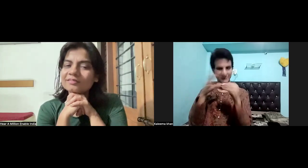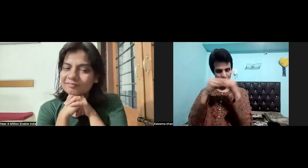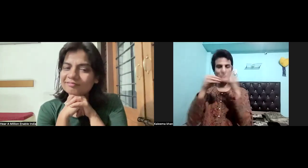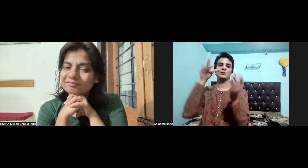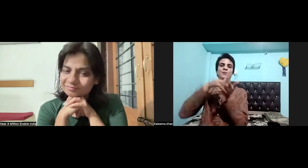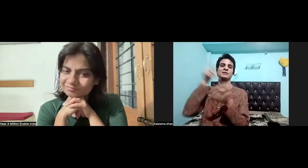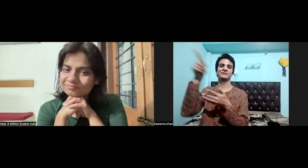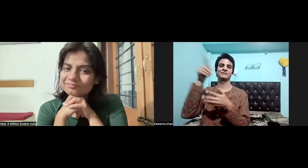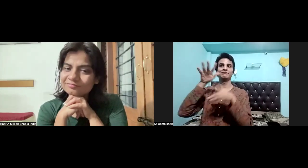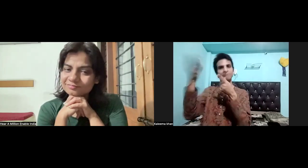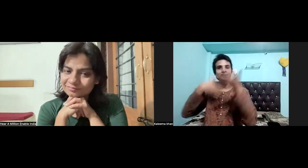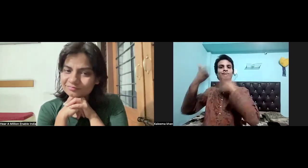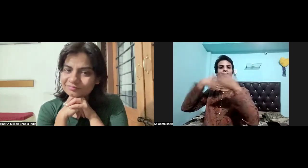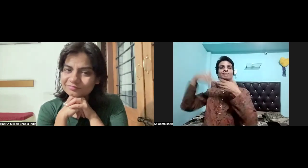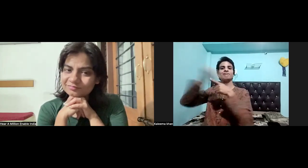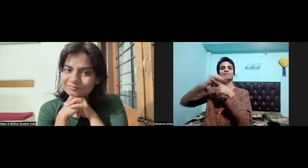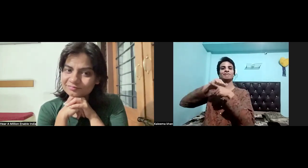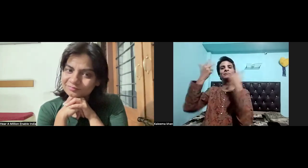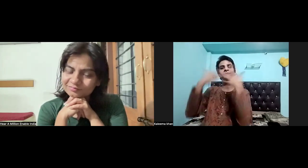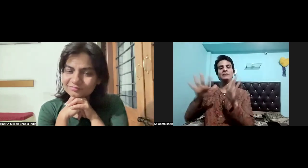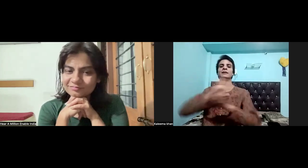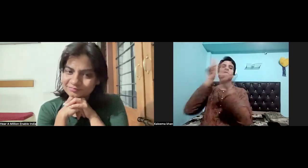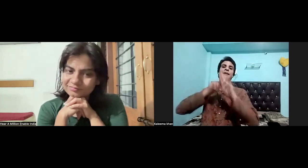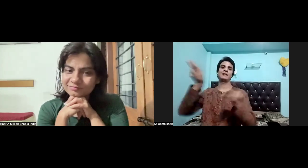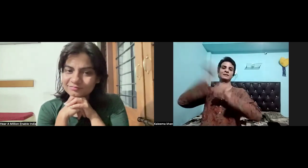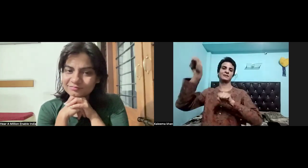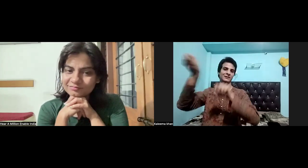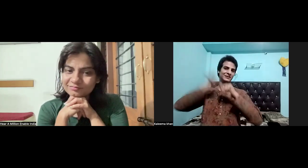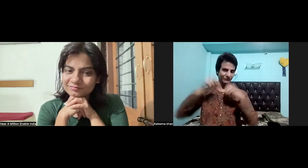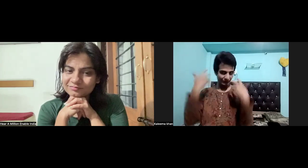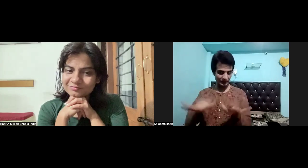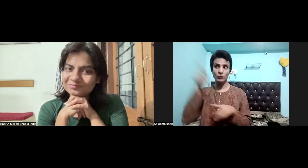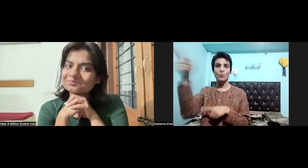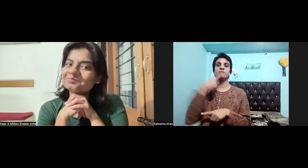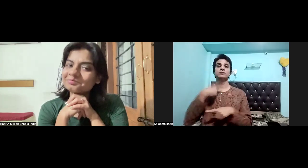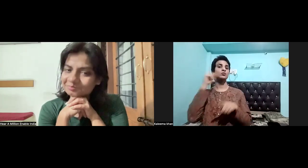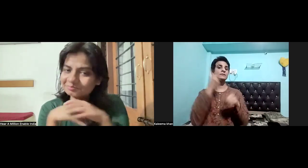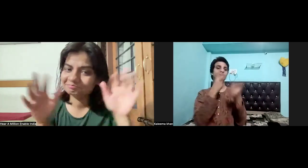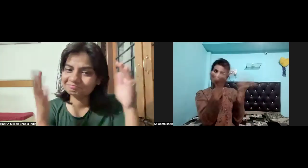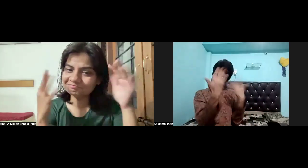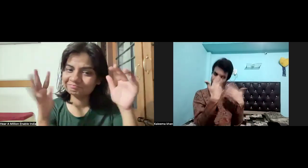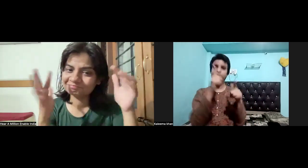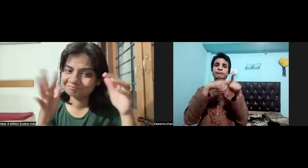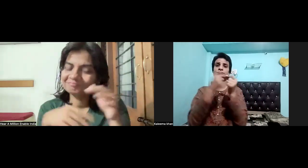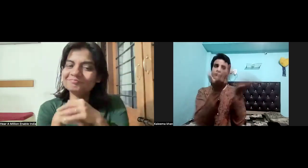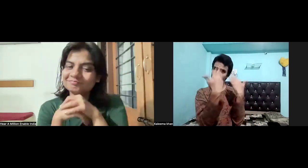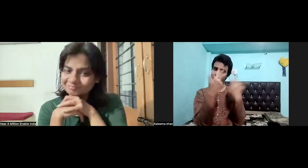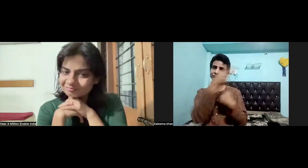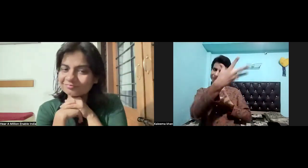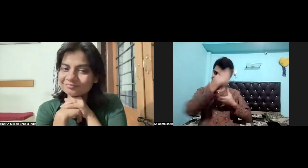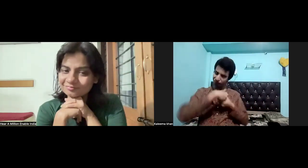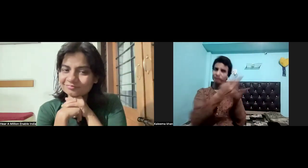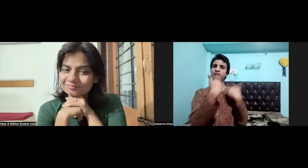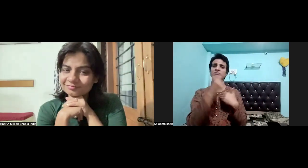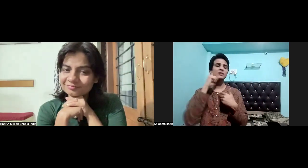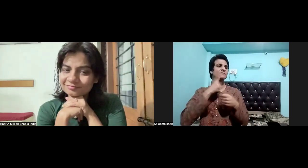with the hearing people. Yes, I had the training here in Bangalore. So once the training was done and they provided me the certificate, they asked me